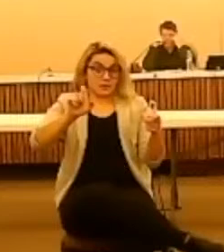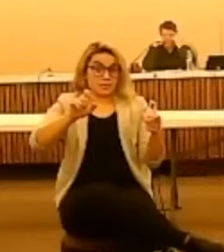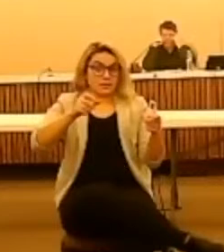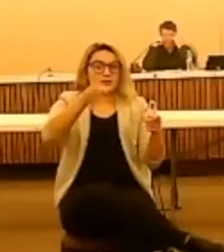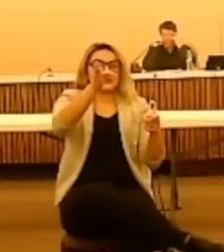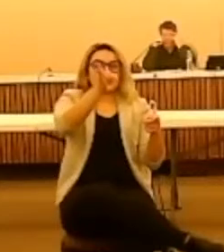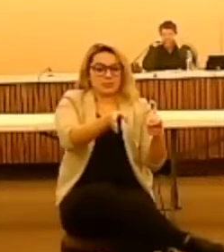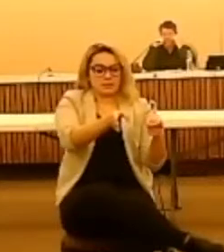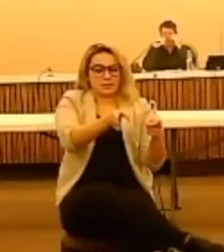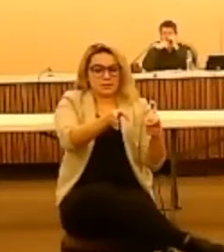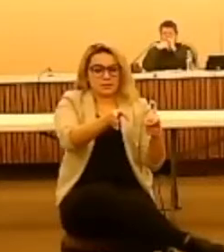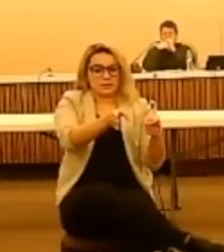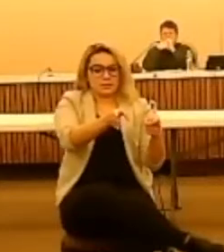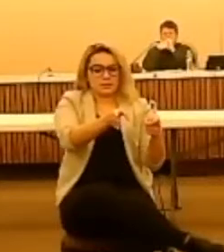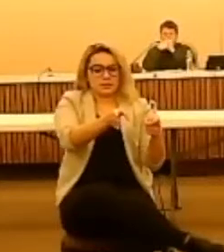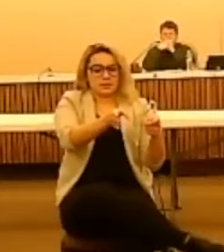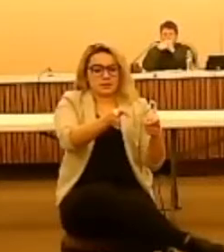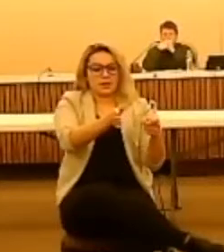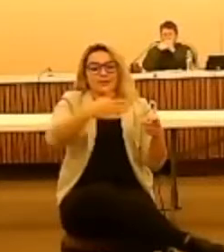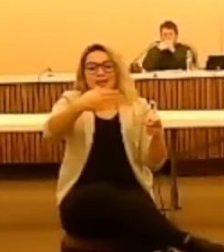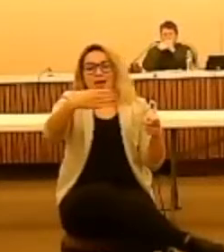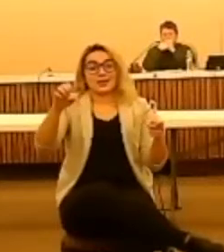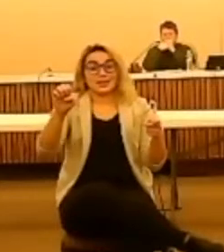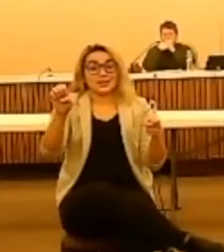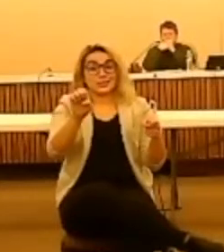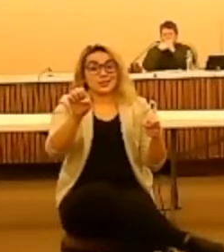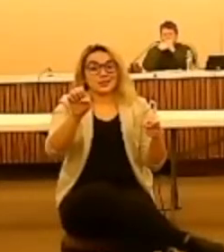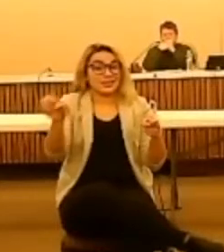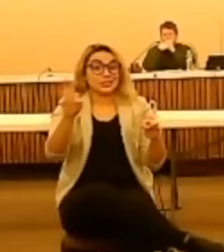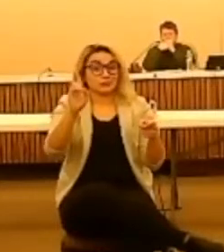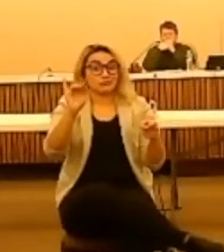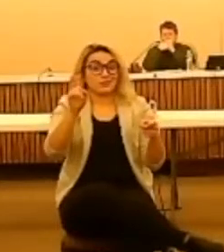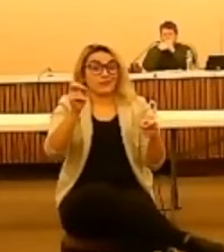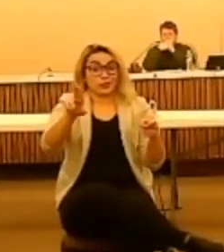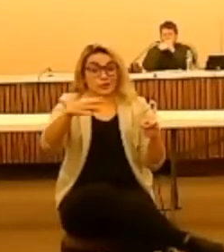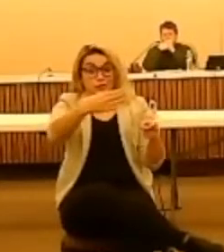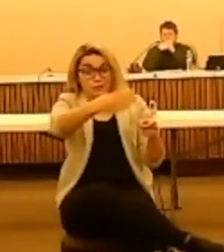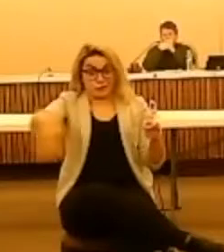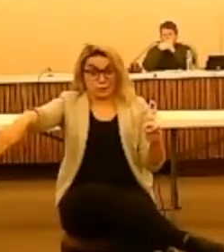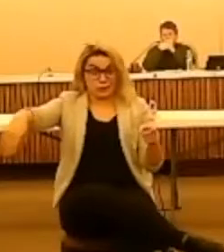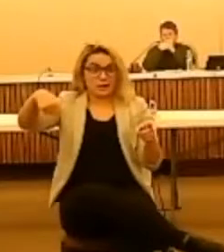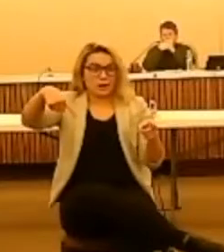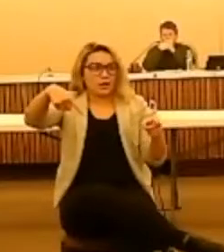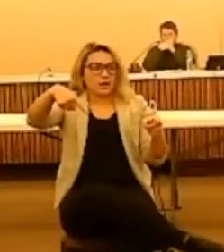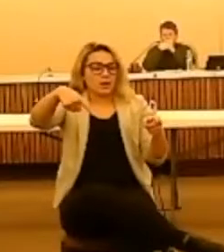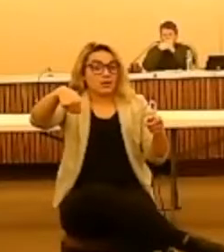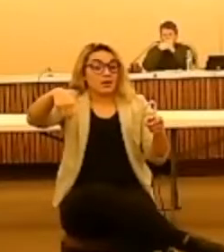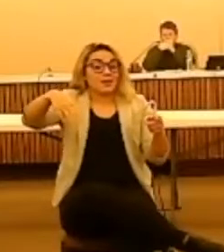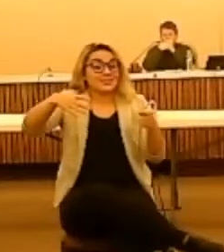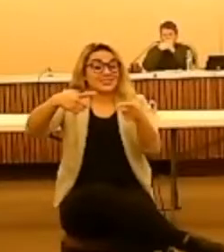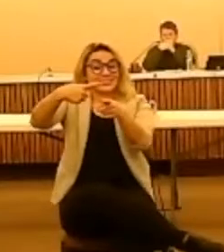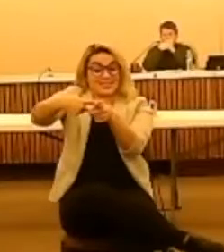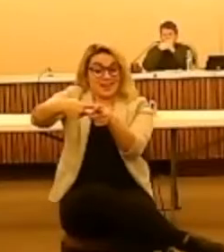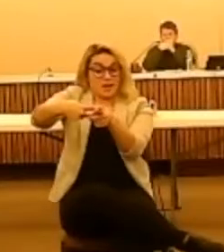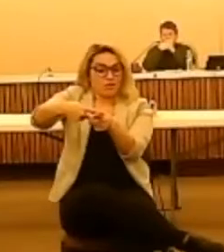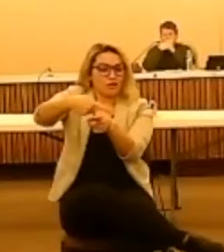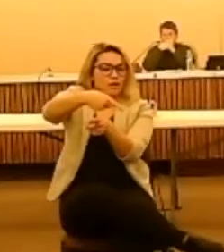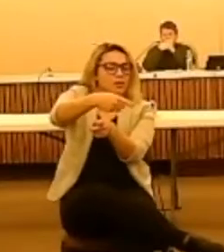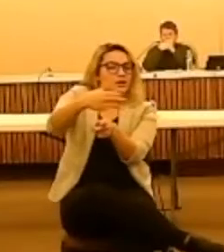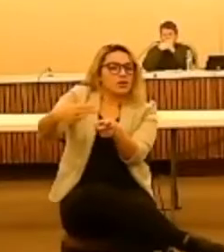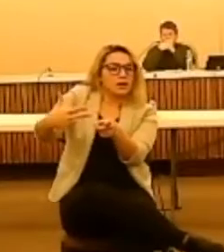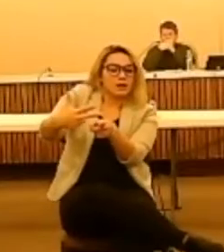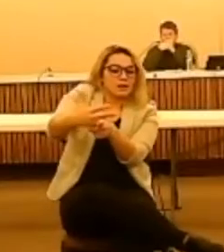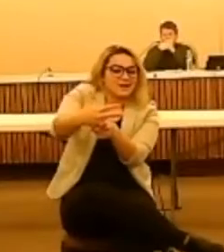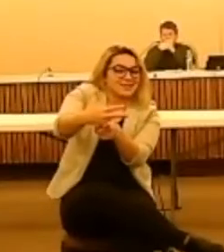safely turn and then be able to turn into the project without making a quick movement. That you know, once you